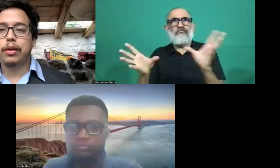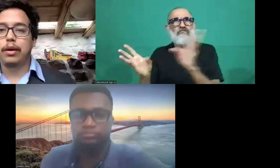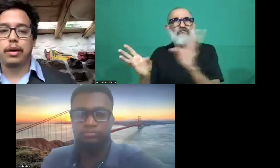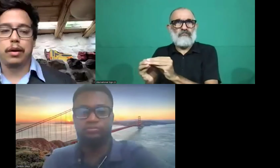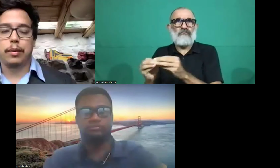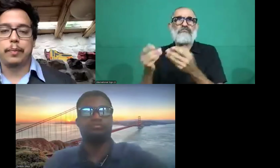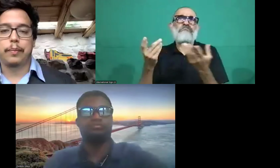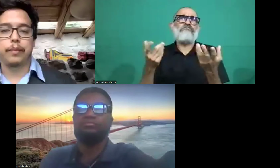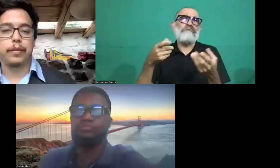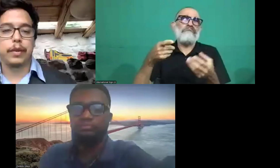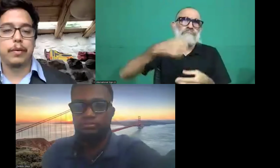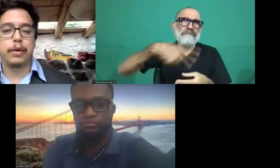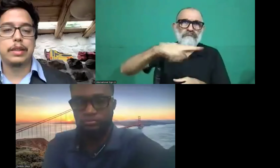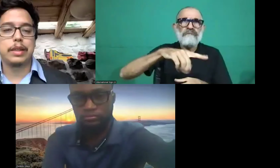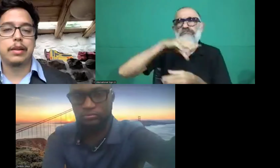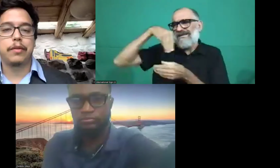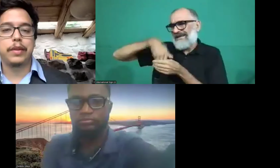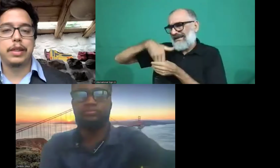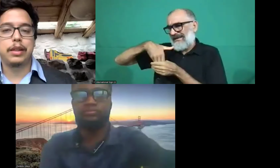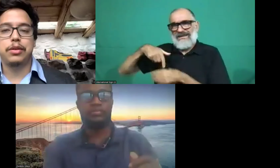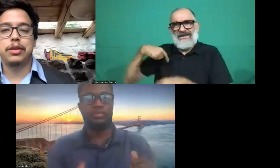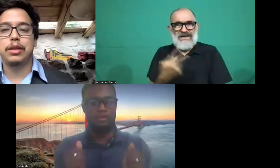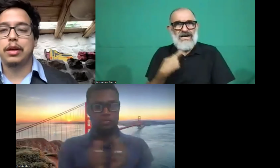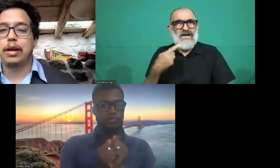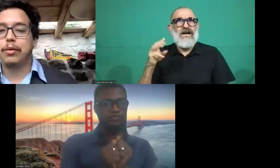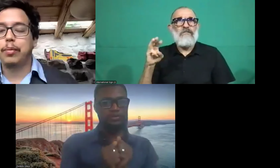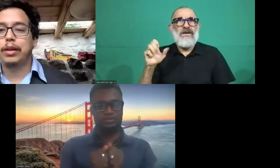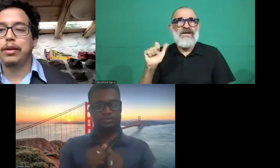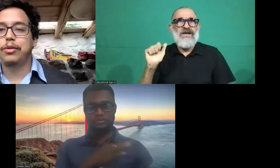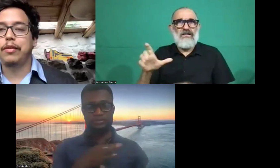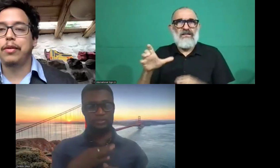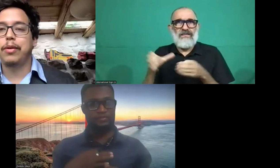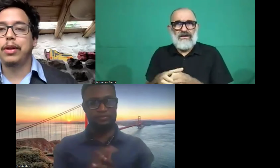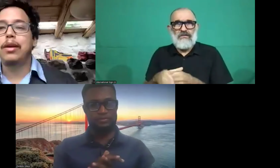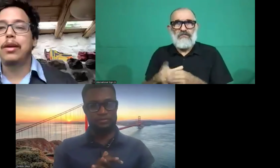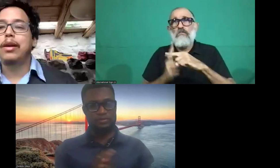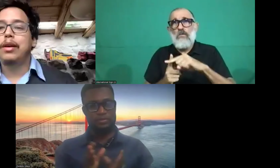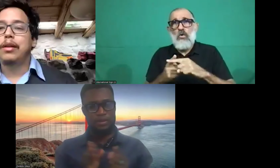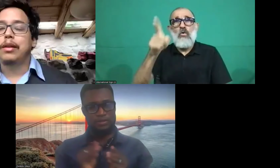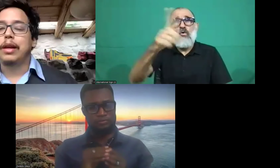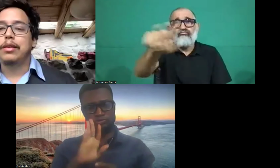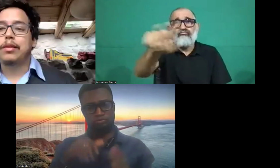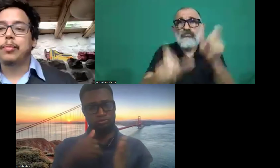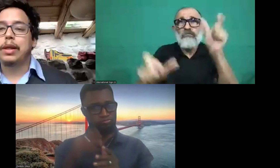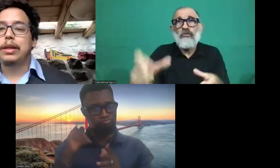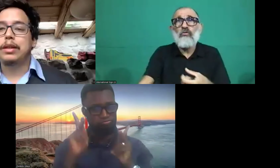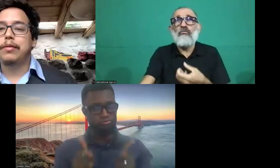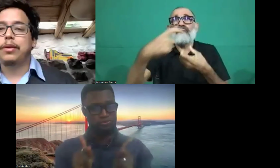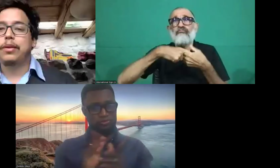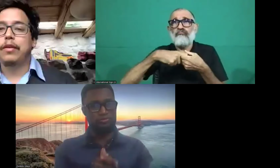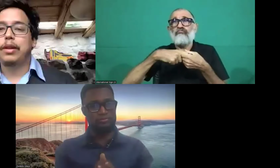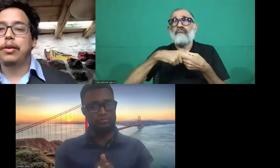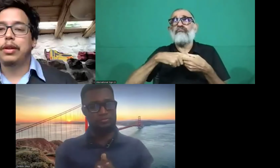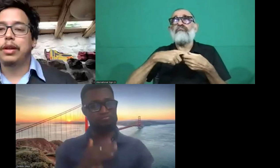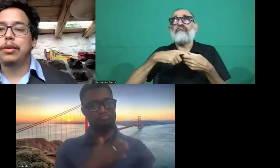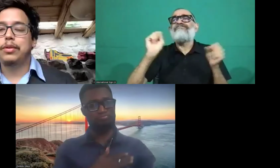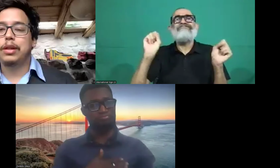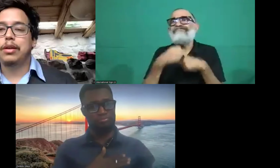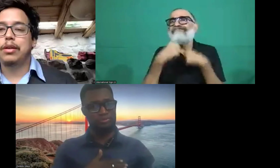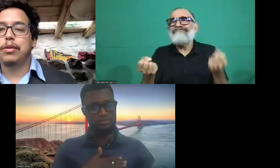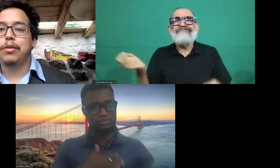with the next item of the agenda, just a kind reminder to everyone that please, if you haven't logged